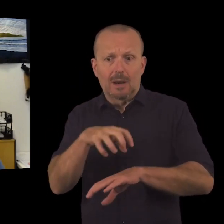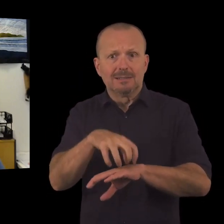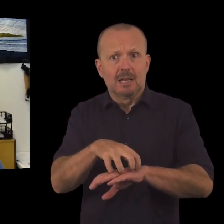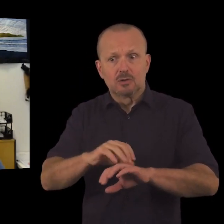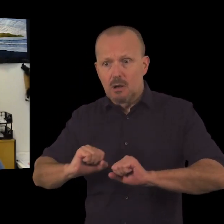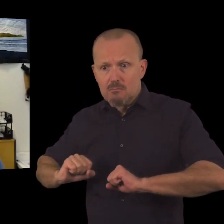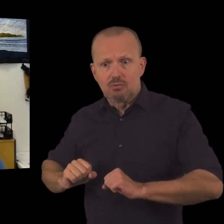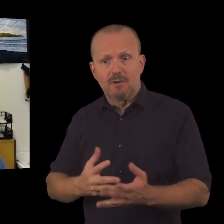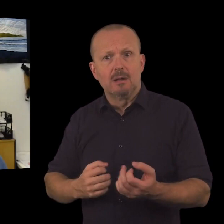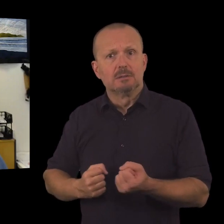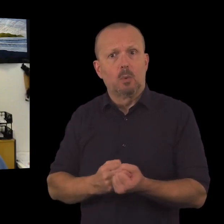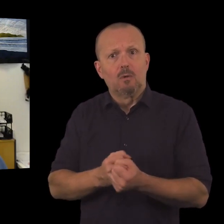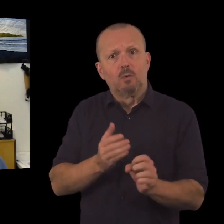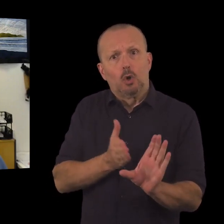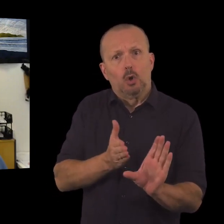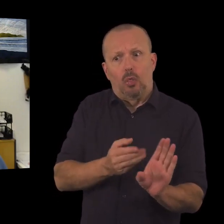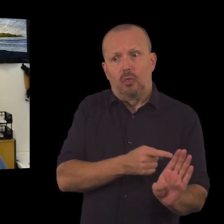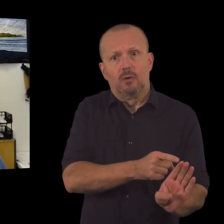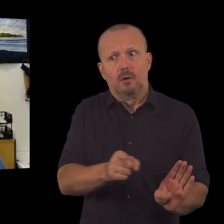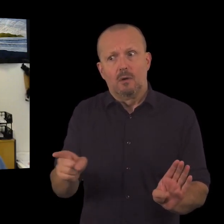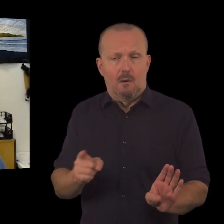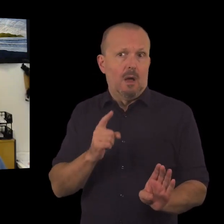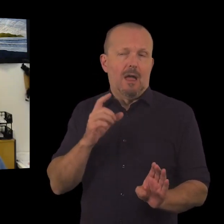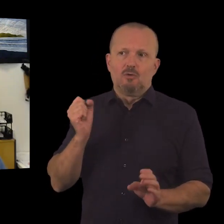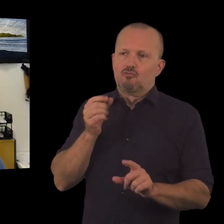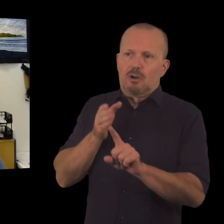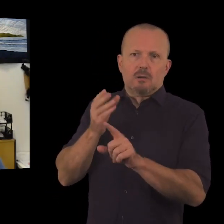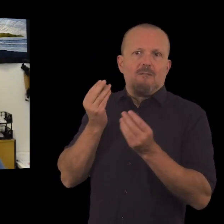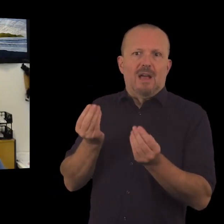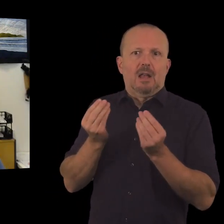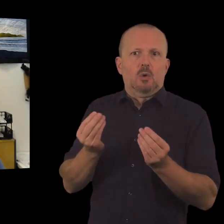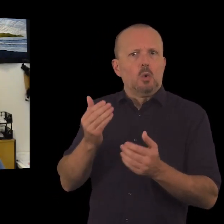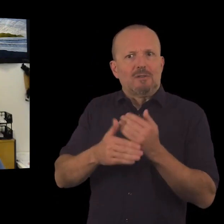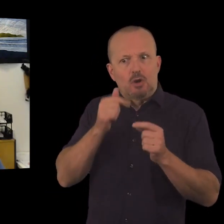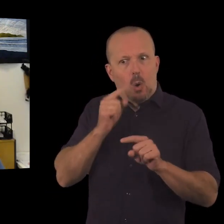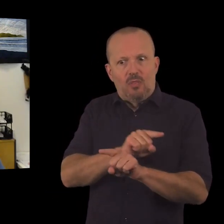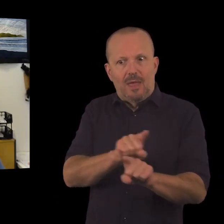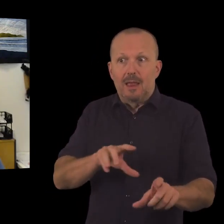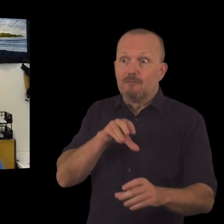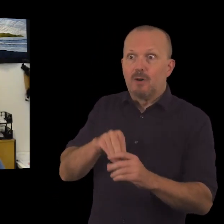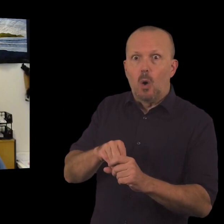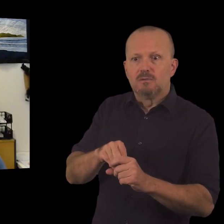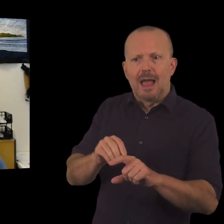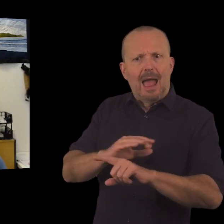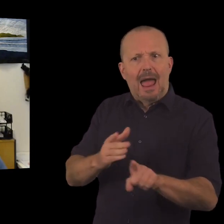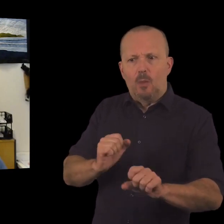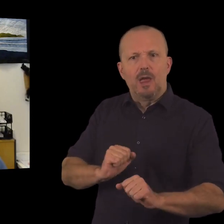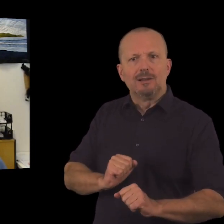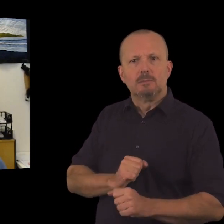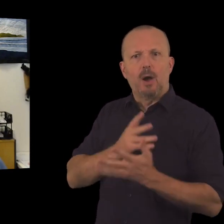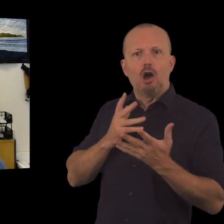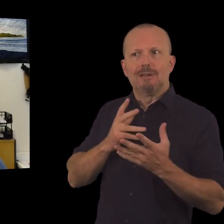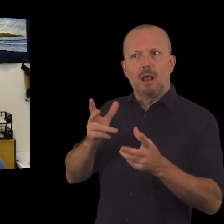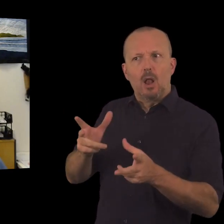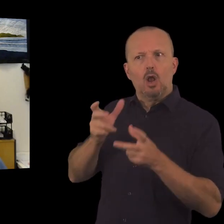that can provide for rangatahi, who we never know who's watching and what they're learning and who and how they